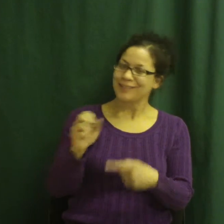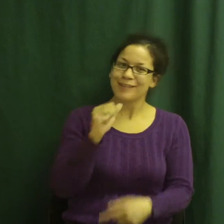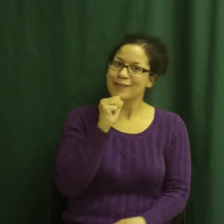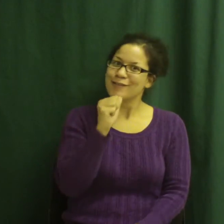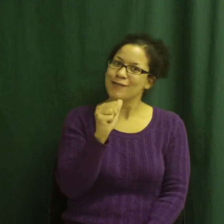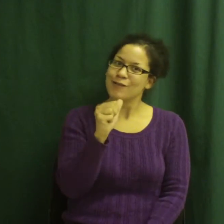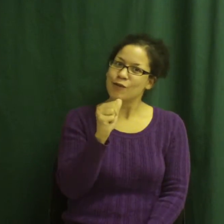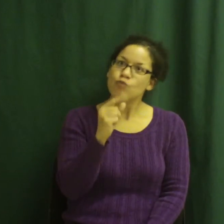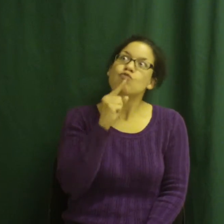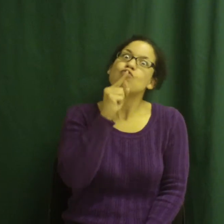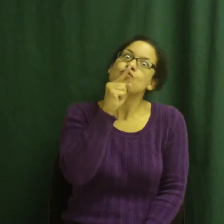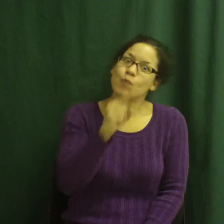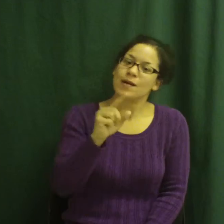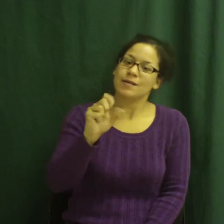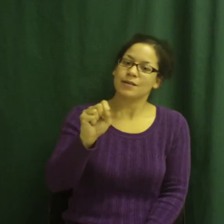in a sardine can.